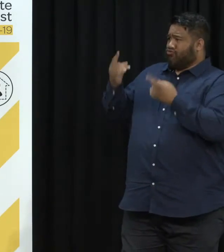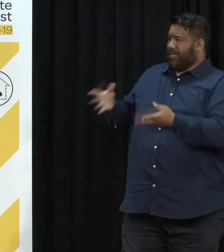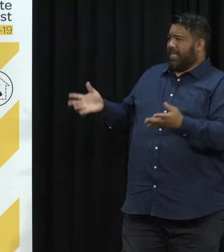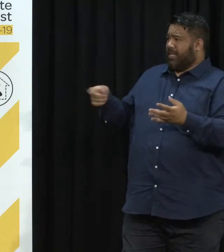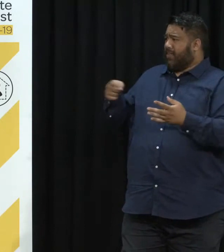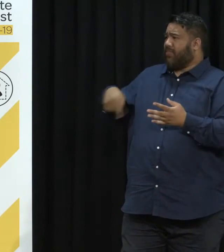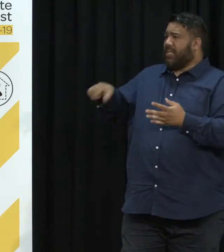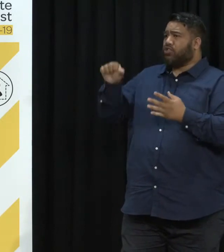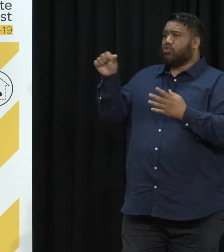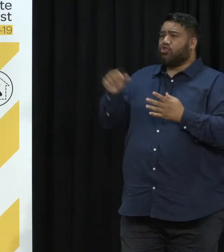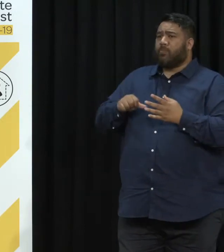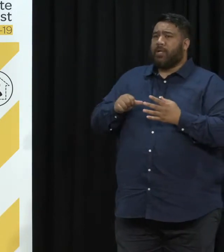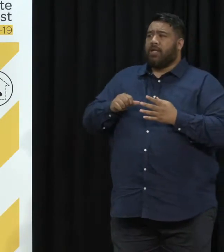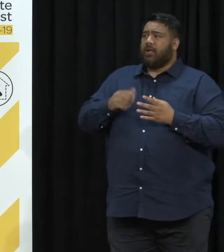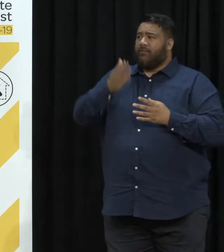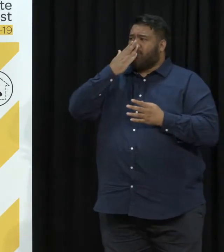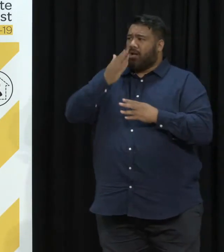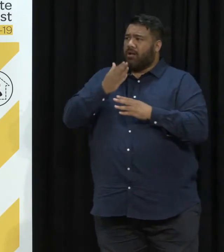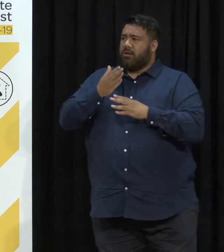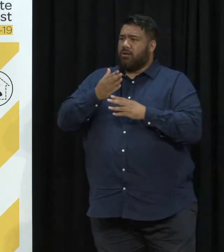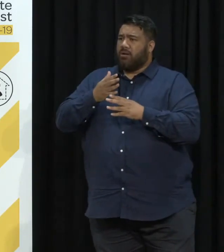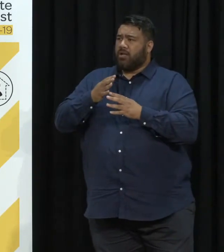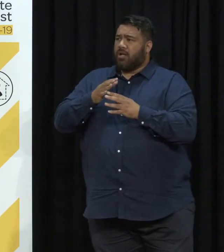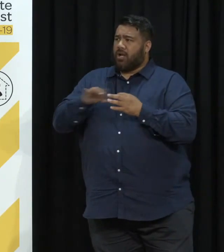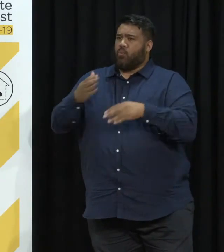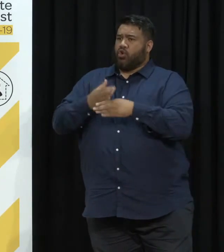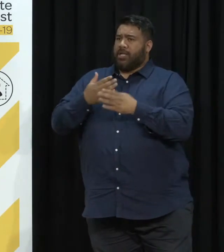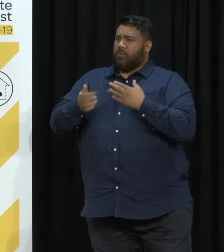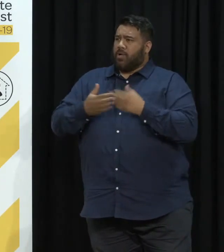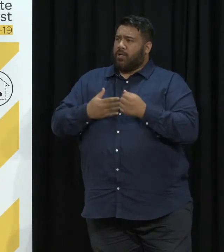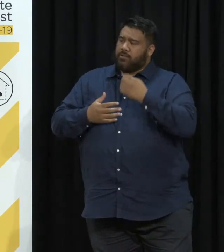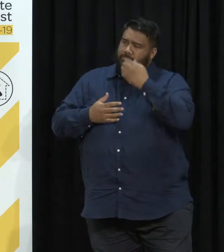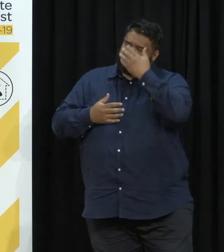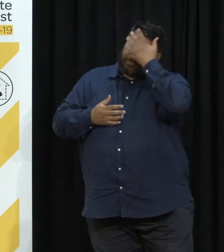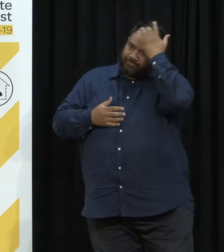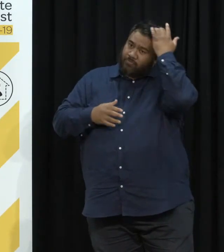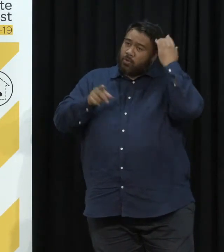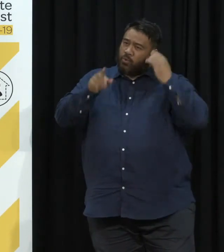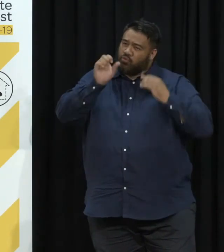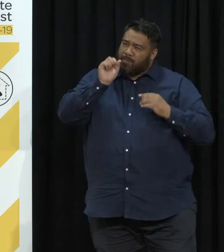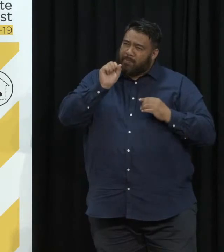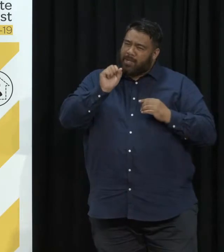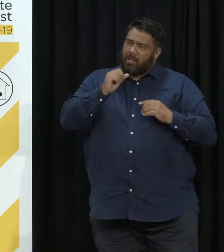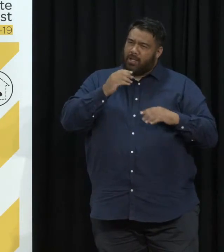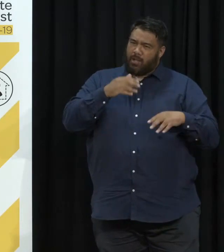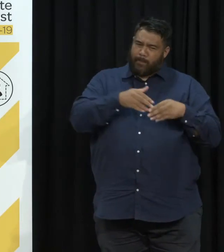so those 1,500 So we do have a full, so keeping in mind the border workforce, these are people we're